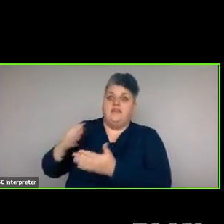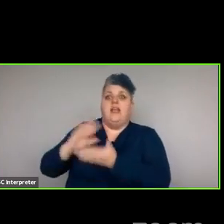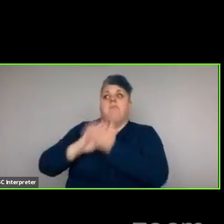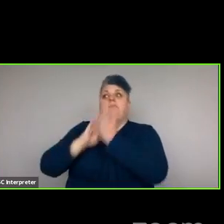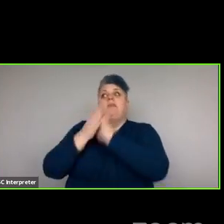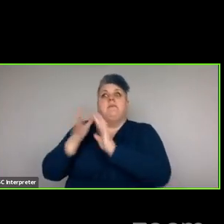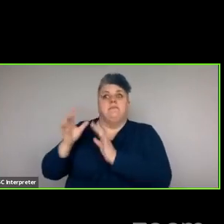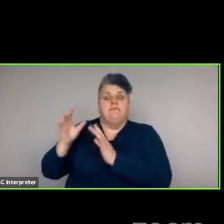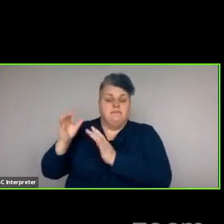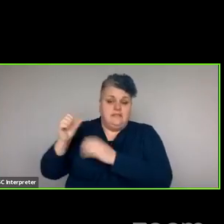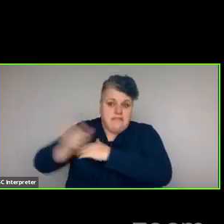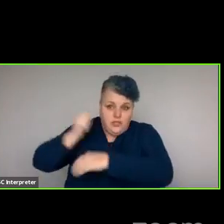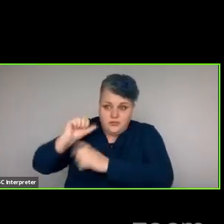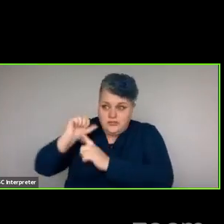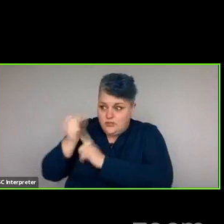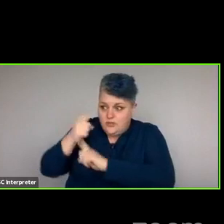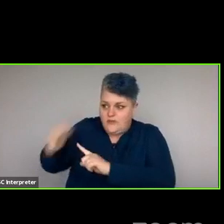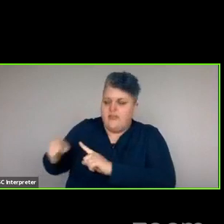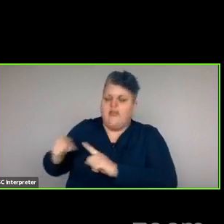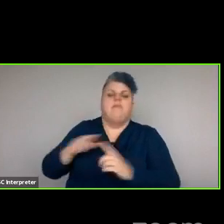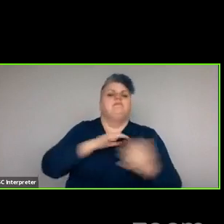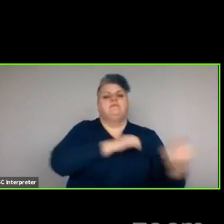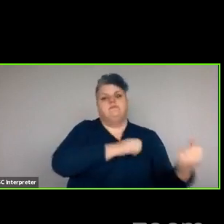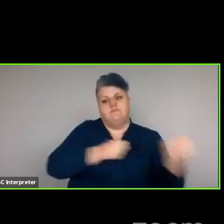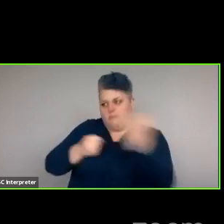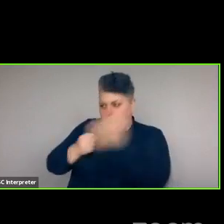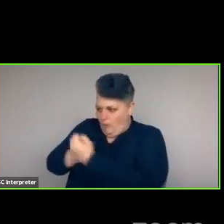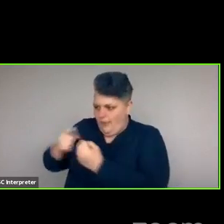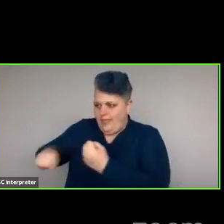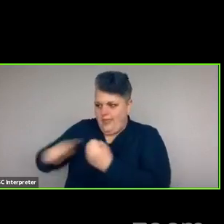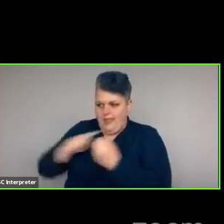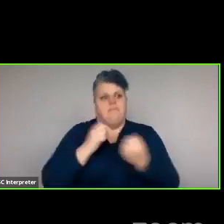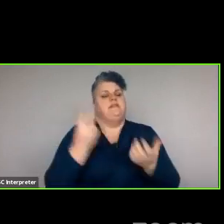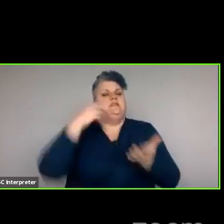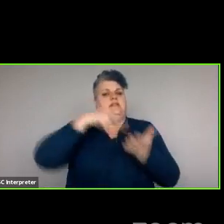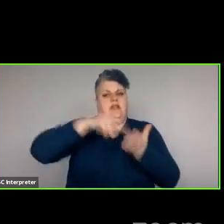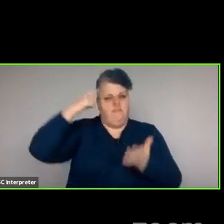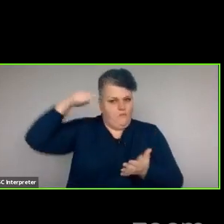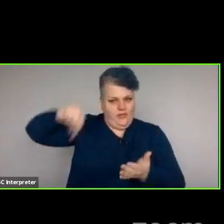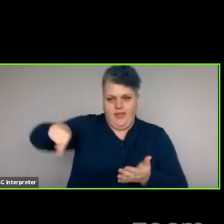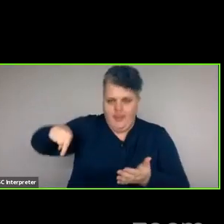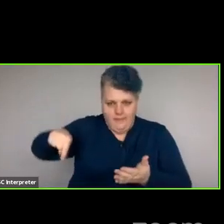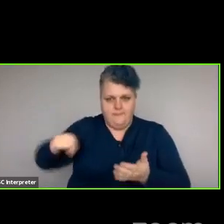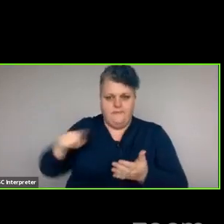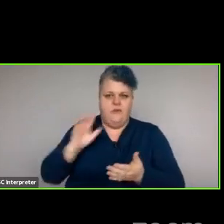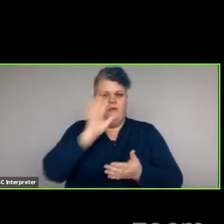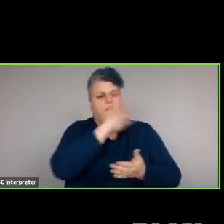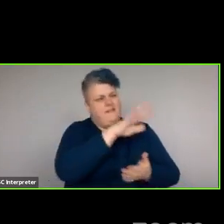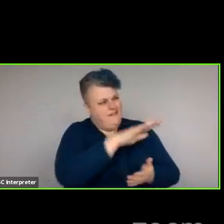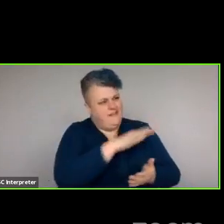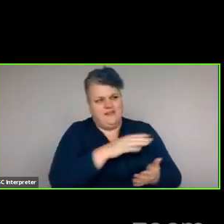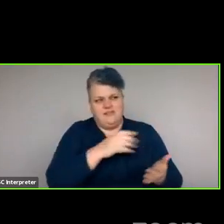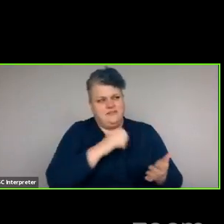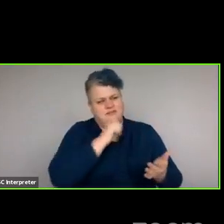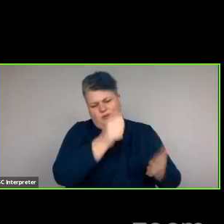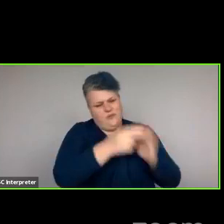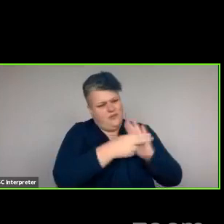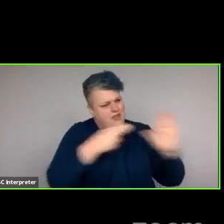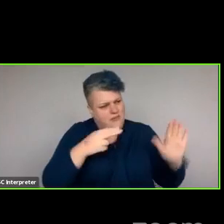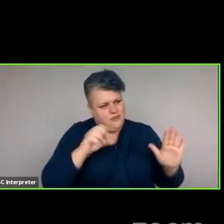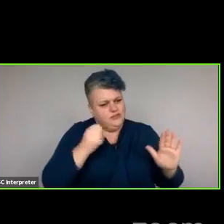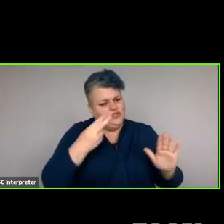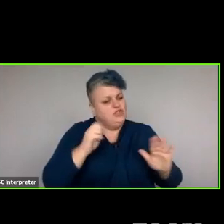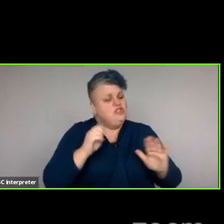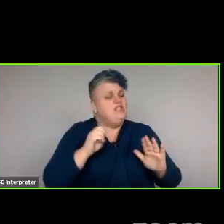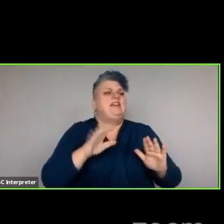potentially, be that ally and help that other person understand why their comments aren't helpful, or why you can't call the person she, even though you knew them as